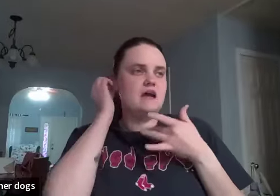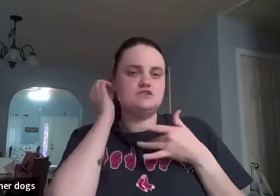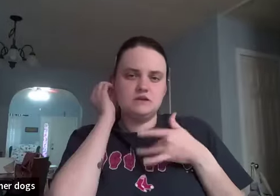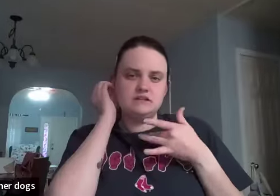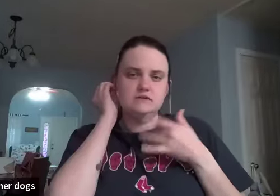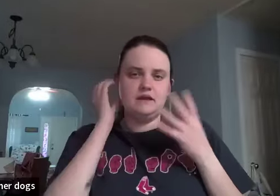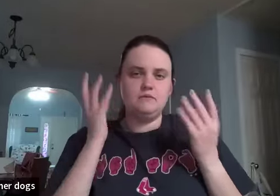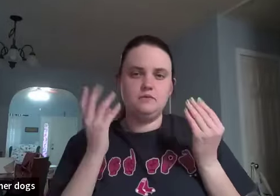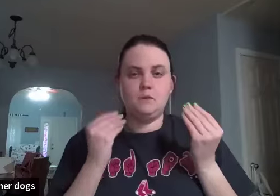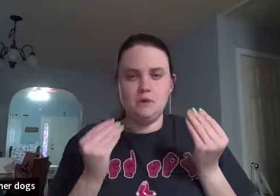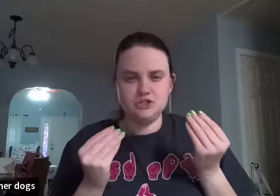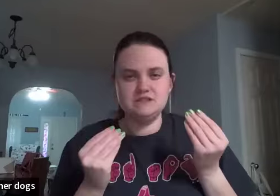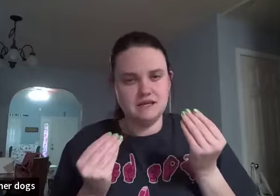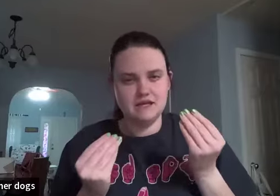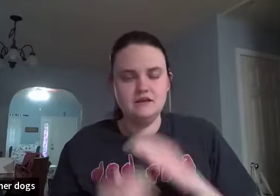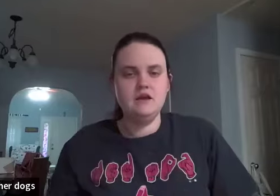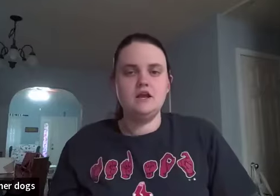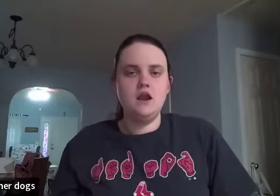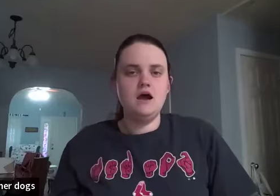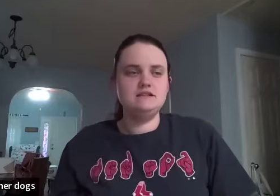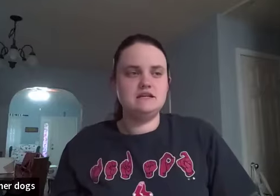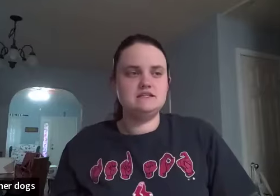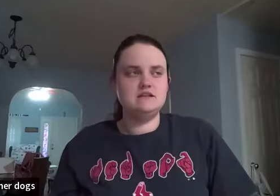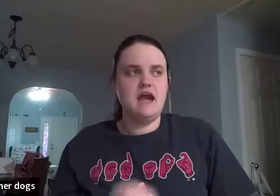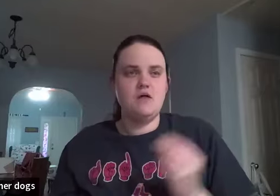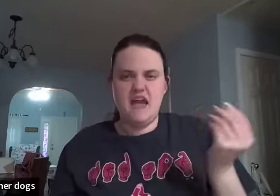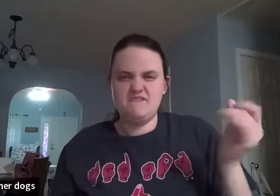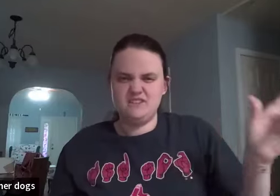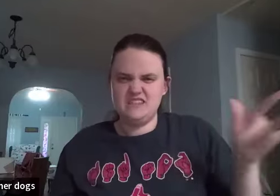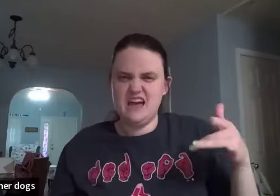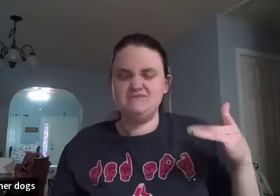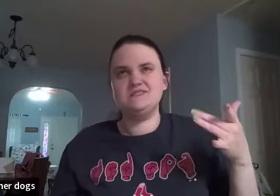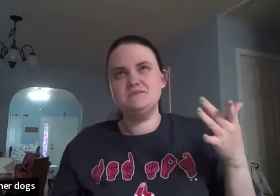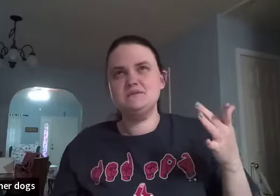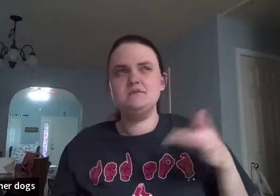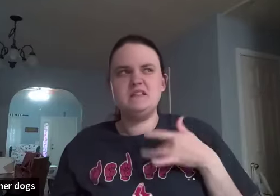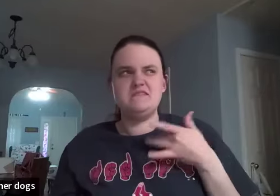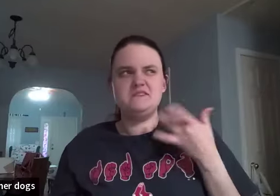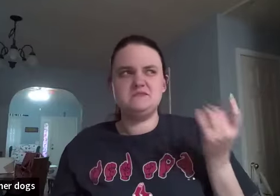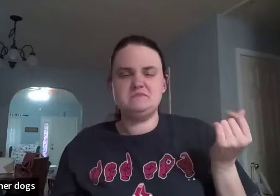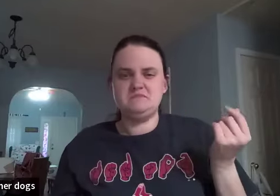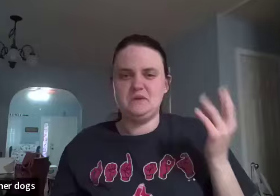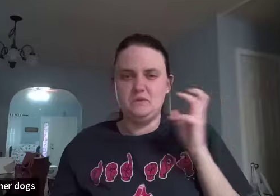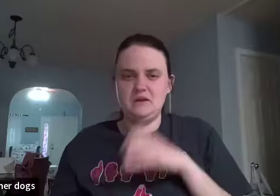that sort of deal, like your emotions. Again, not necessarily how that feels. That sometimes we can be like, that feels